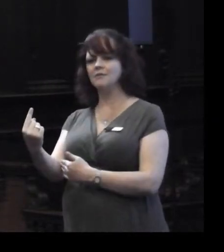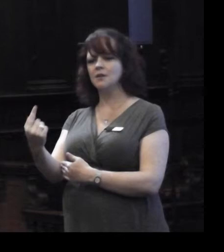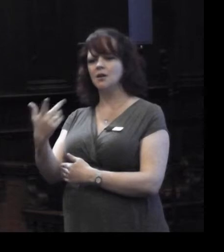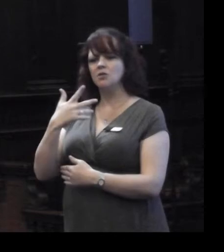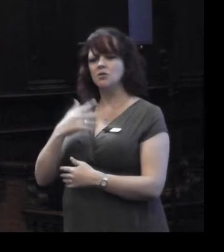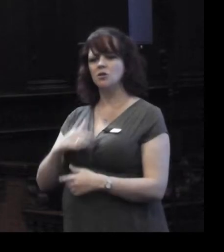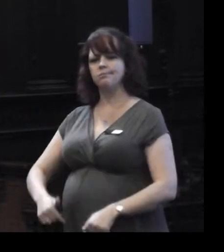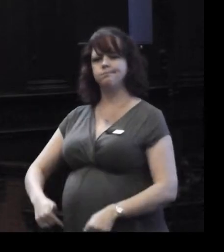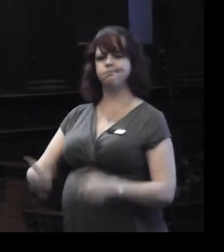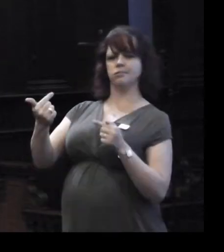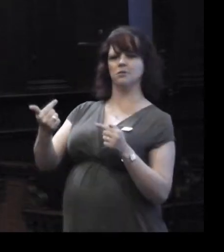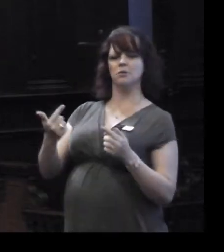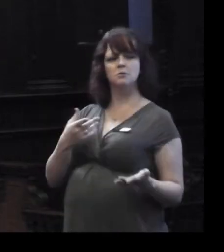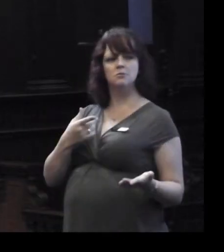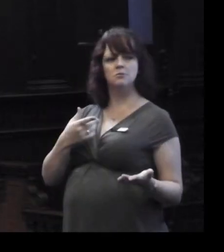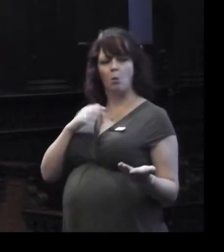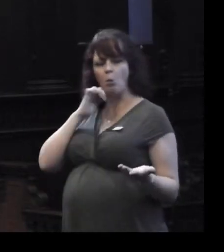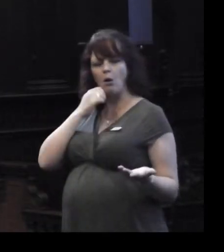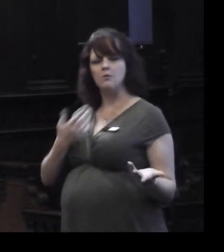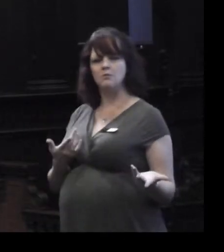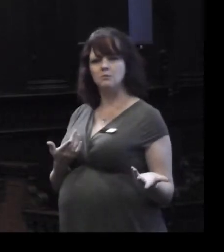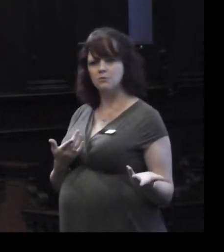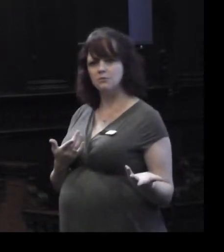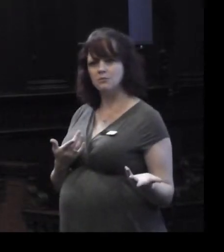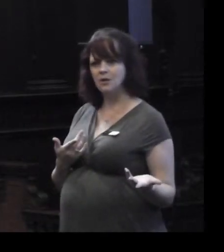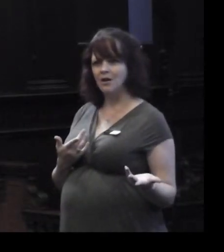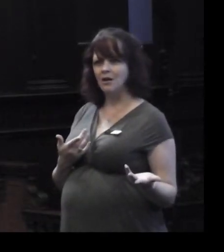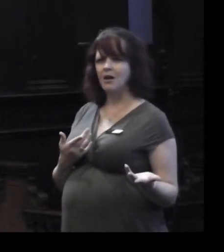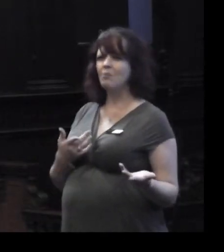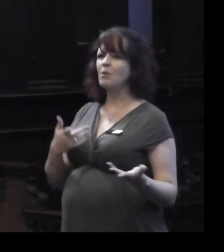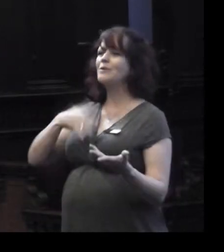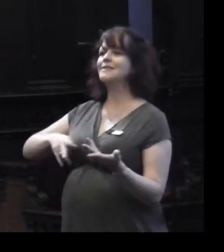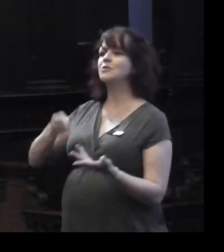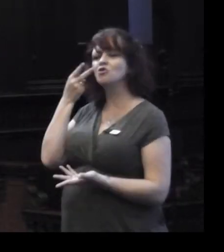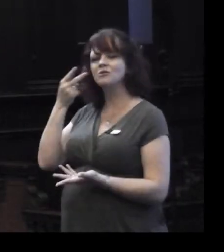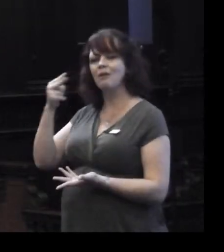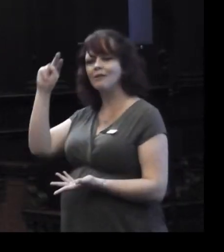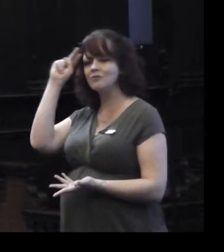thought process. This needs to be done through early intervention.